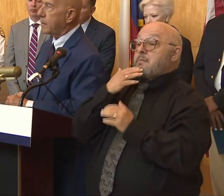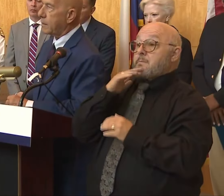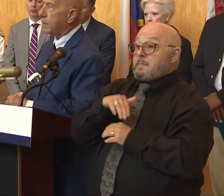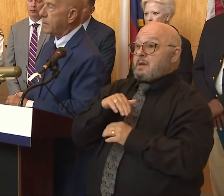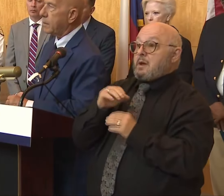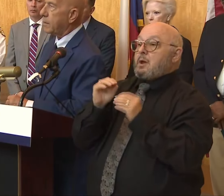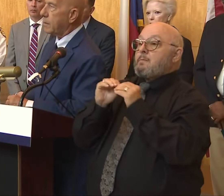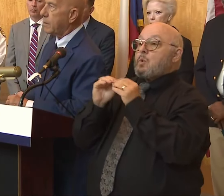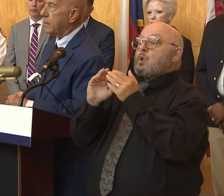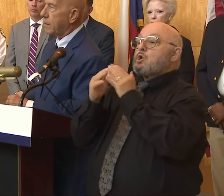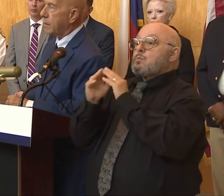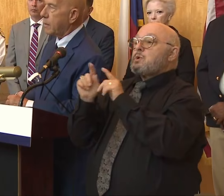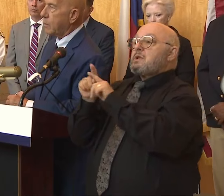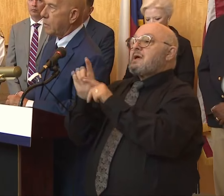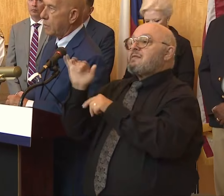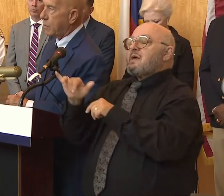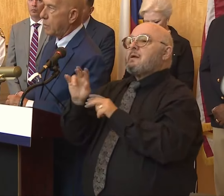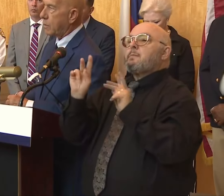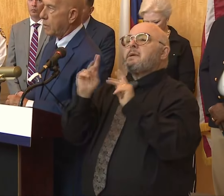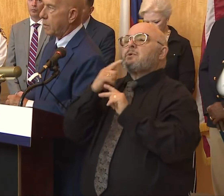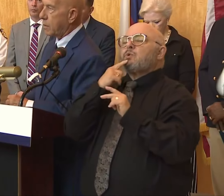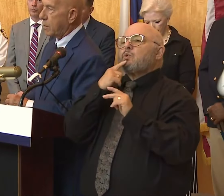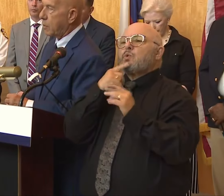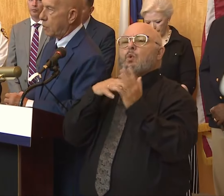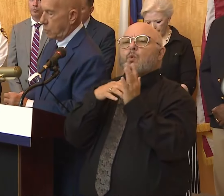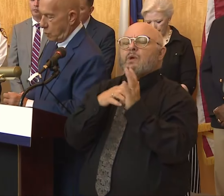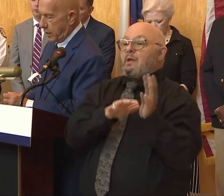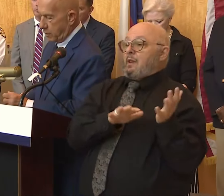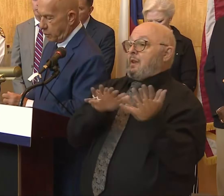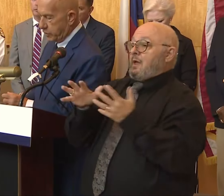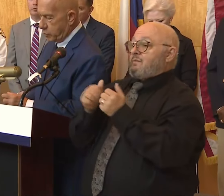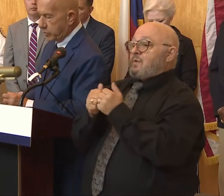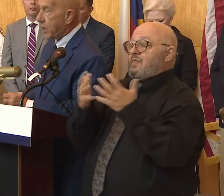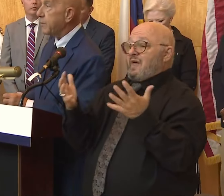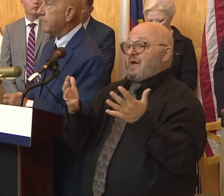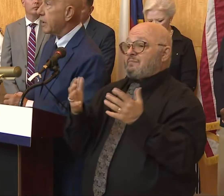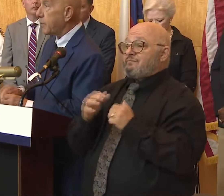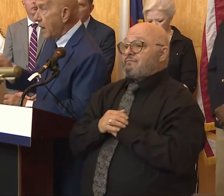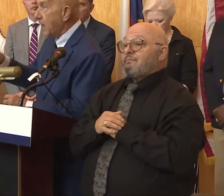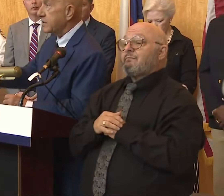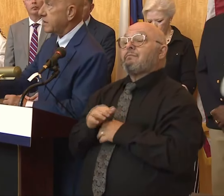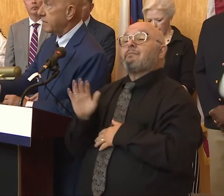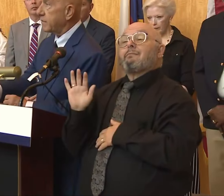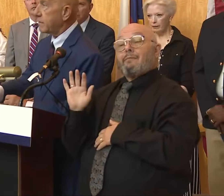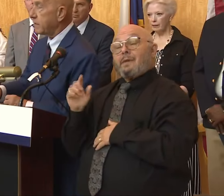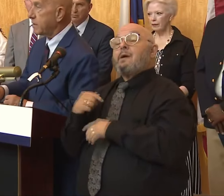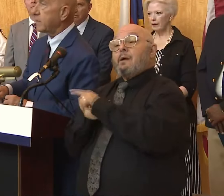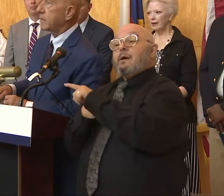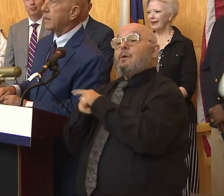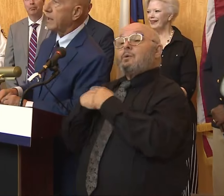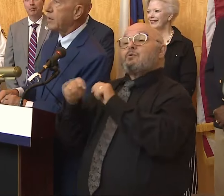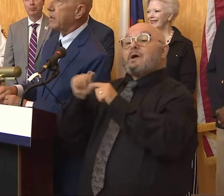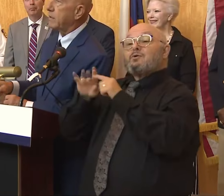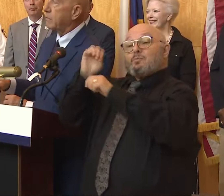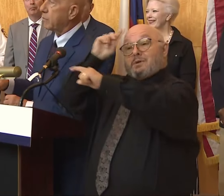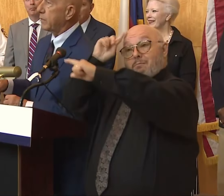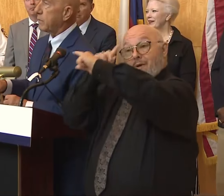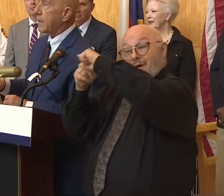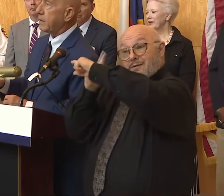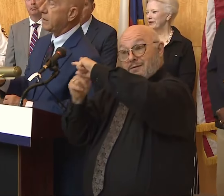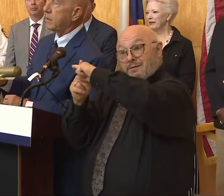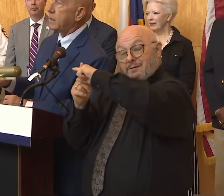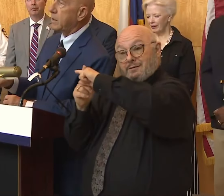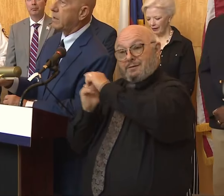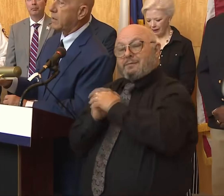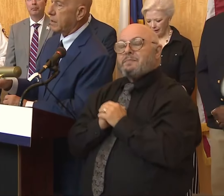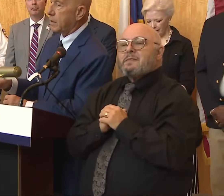more communities like that, vulnerable people, are left without water? Right. We're trying to be very positive. Not only we've